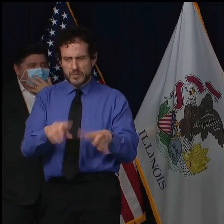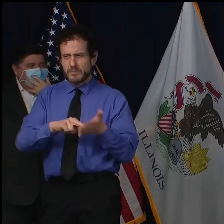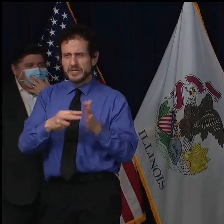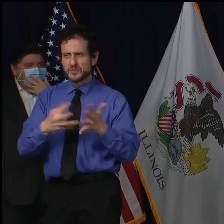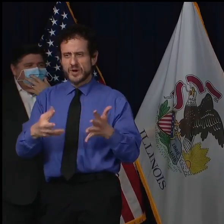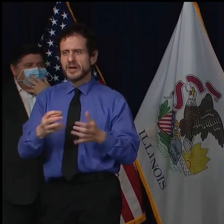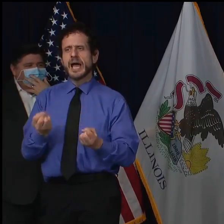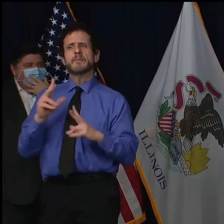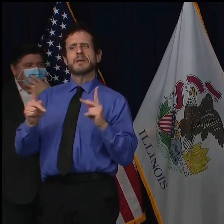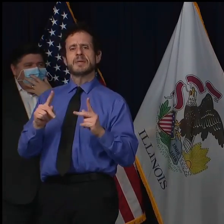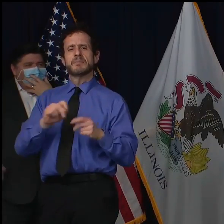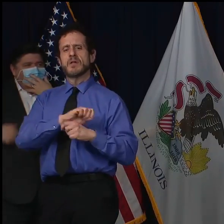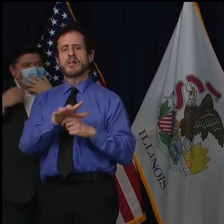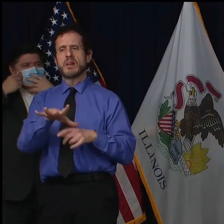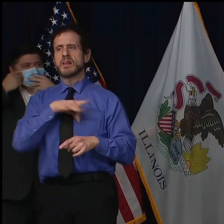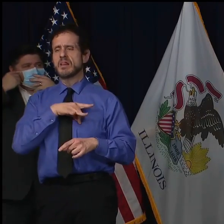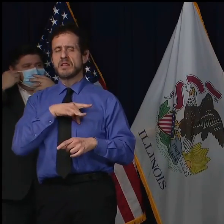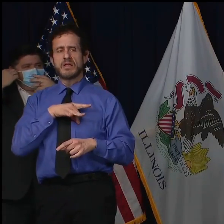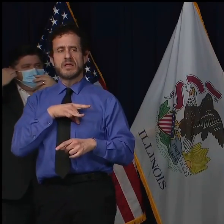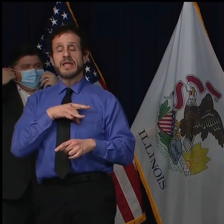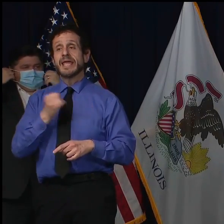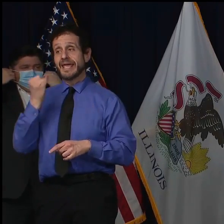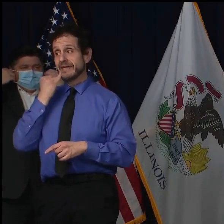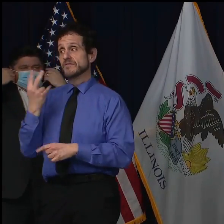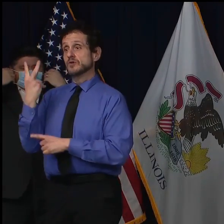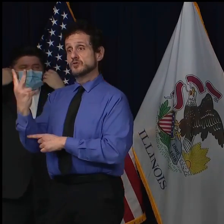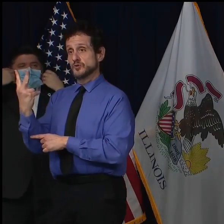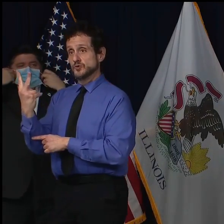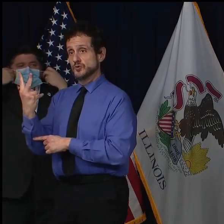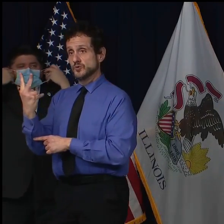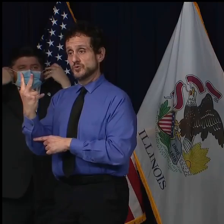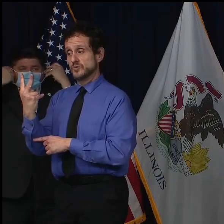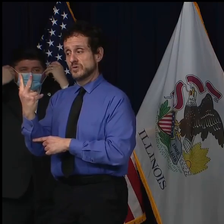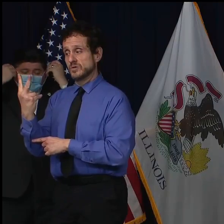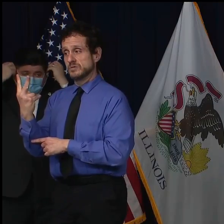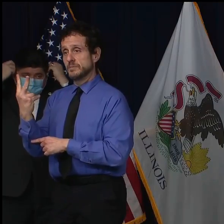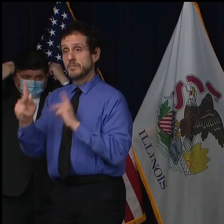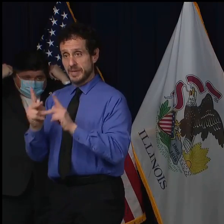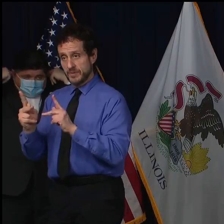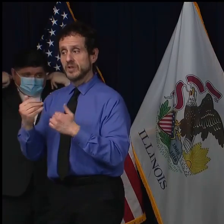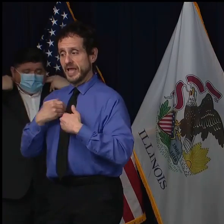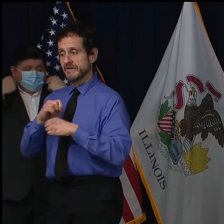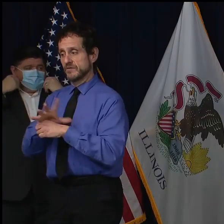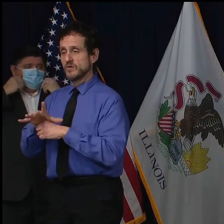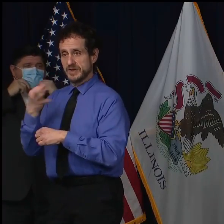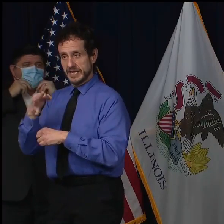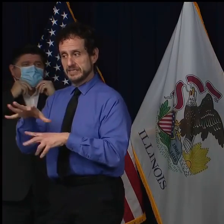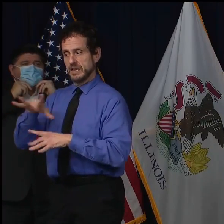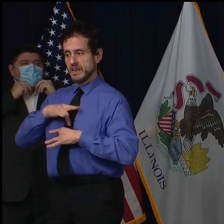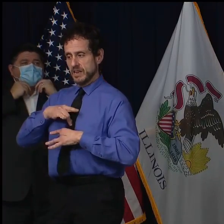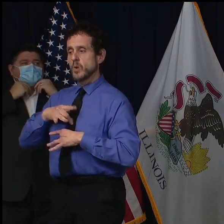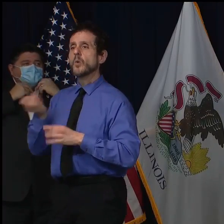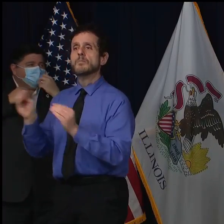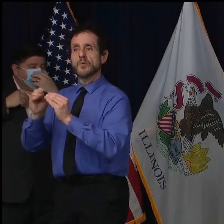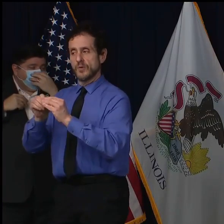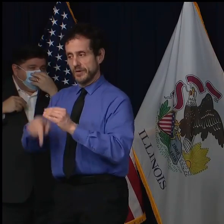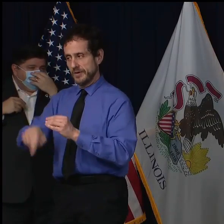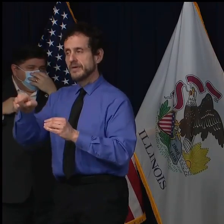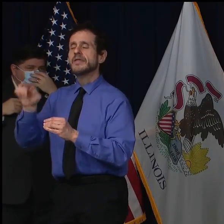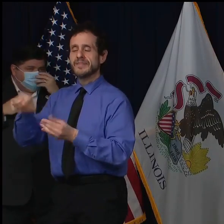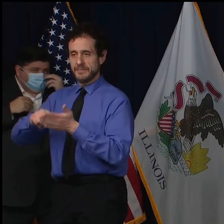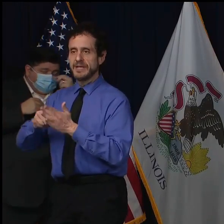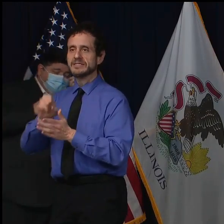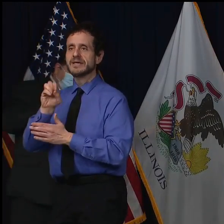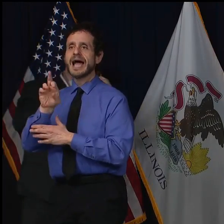we are using above two cases that are tied to the same locale makes up